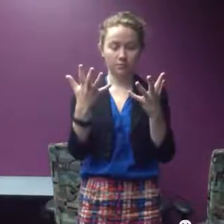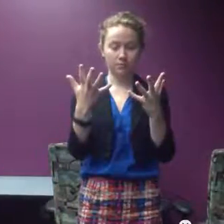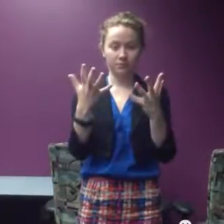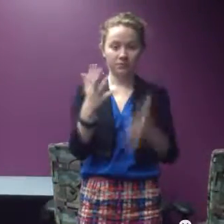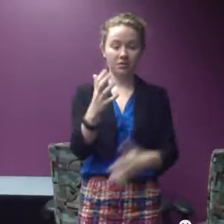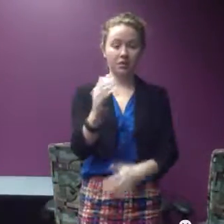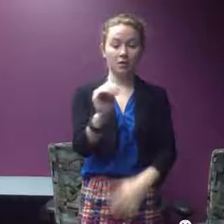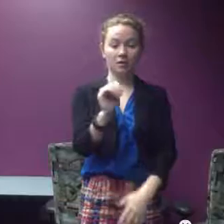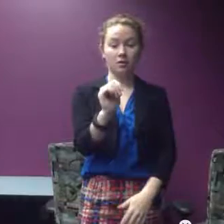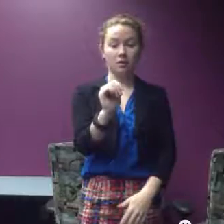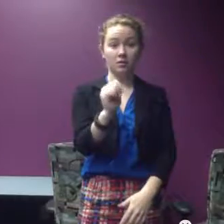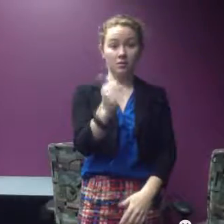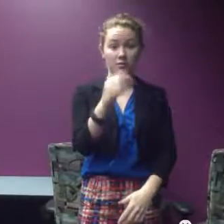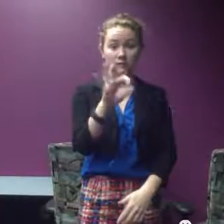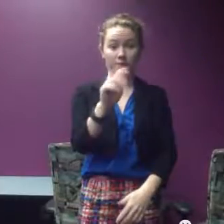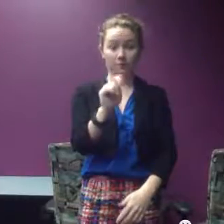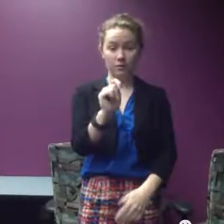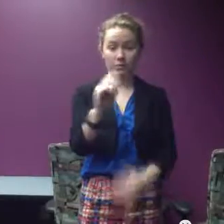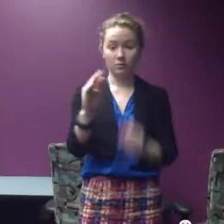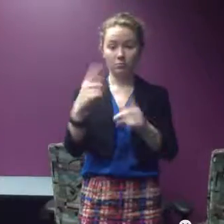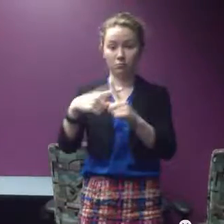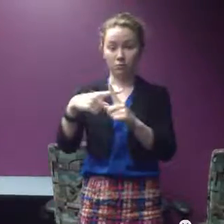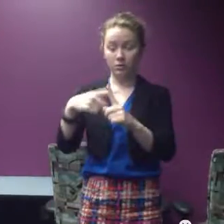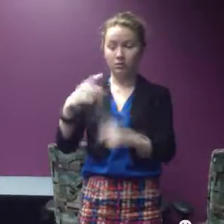It equals what? 10 feet.